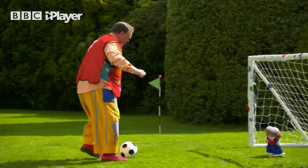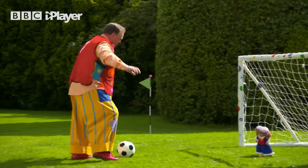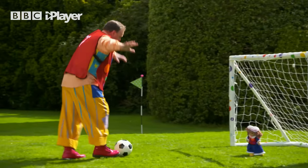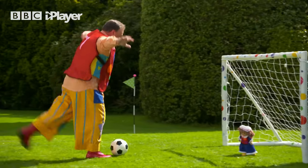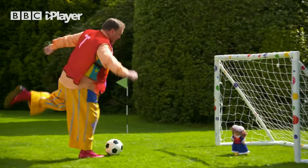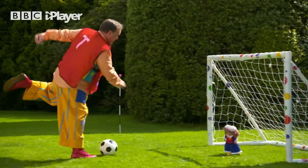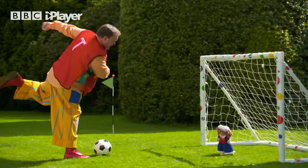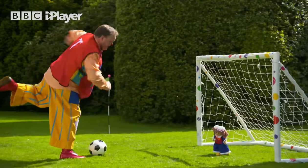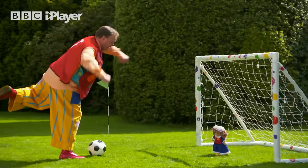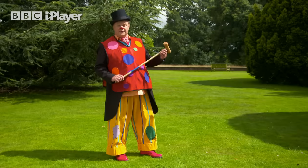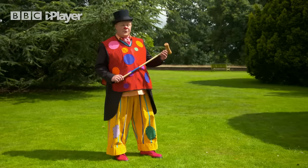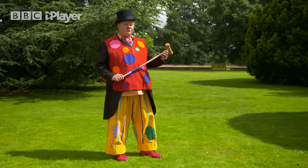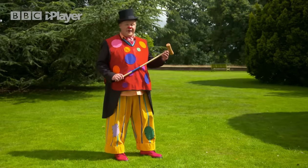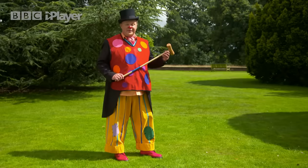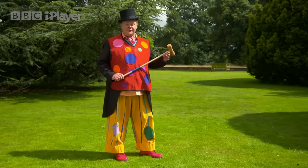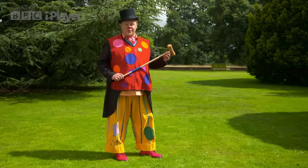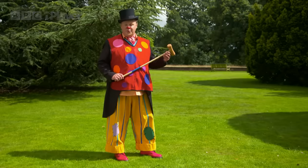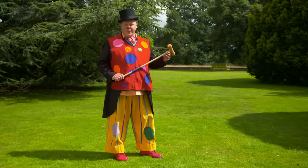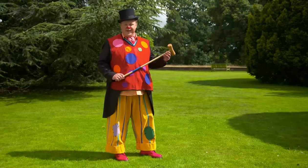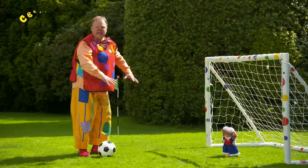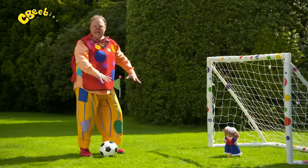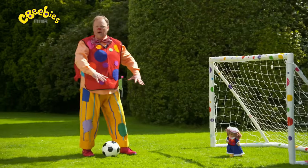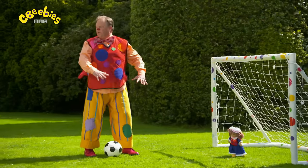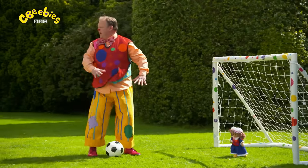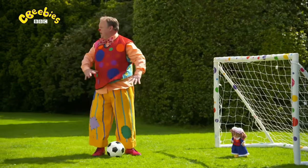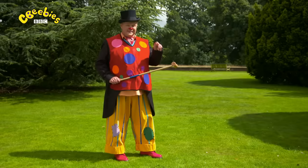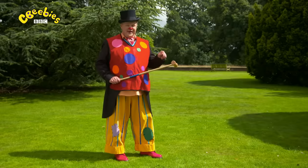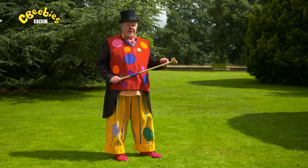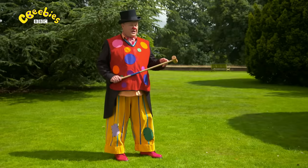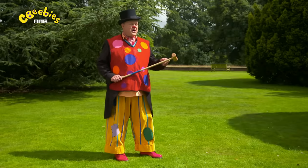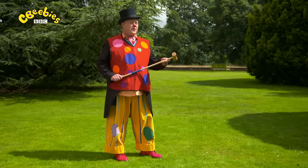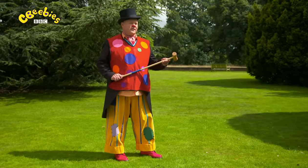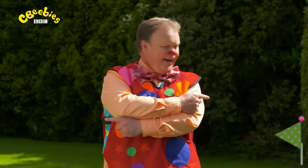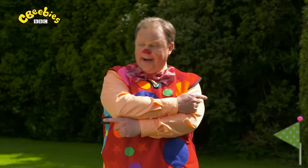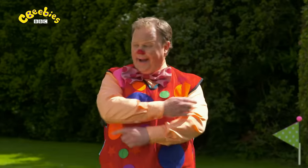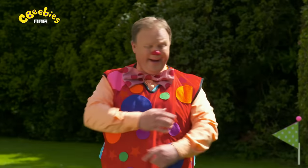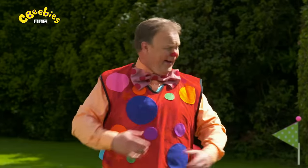say, Mr. T, you're running the wrong way. That's our goal.